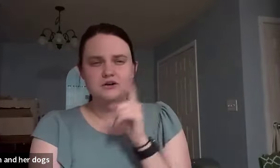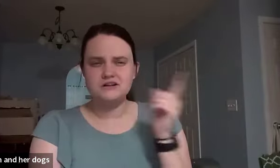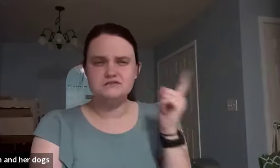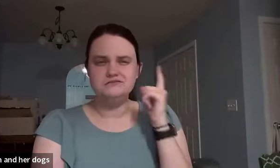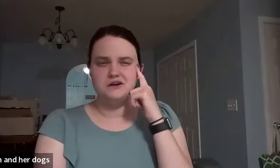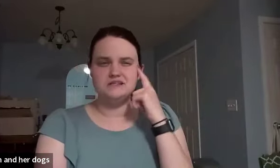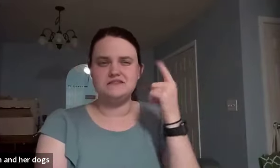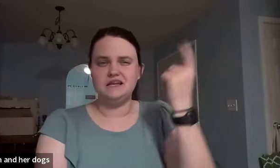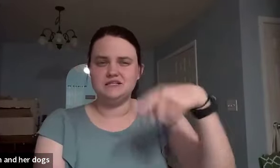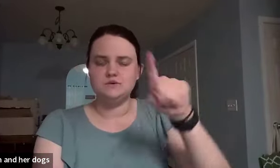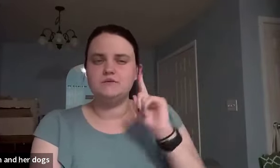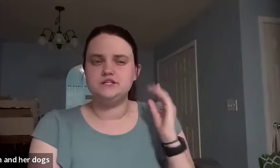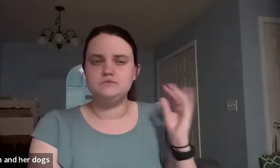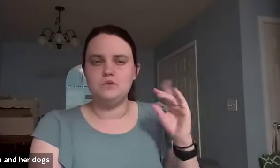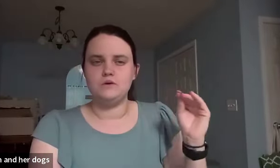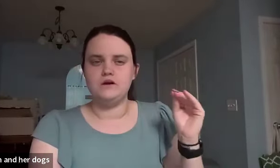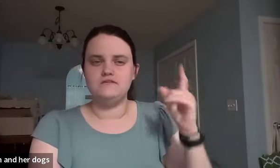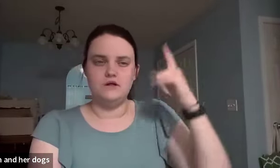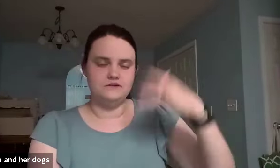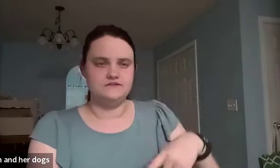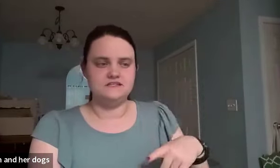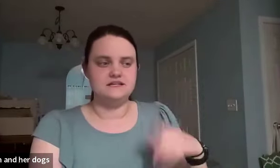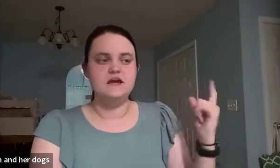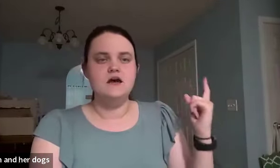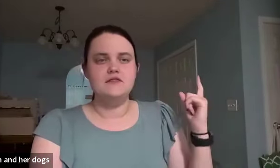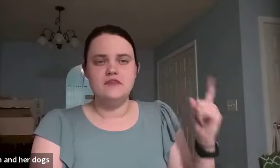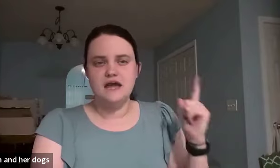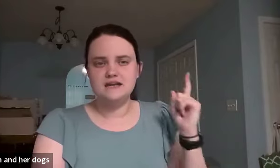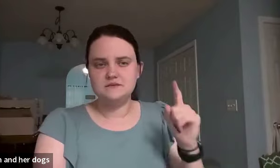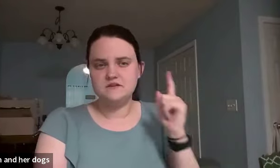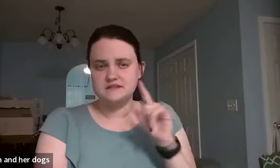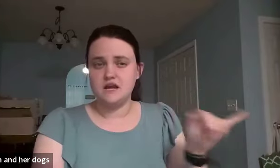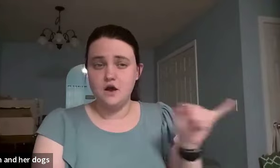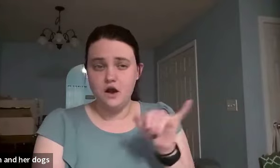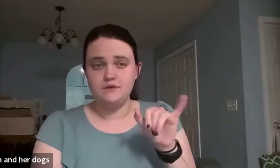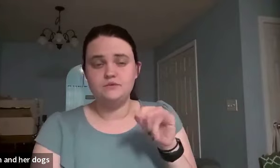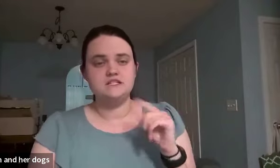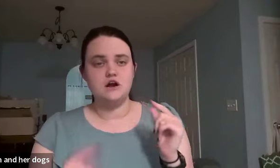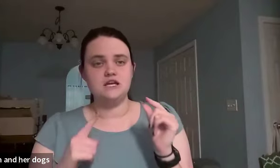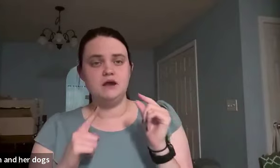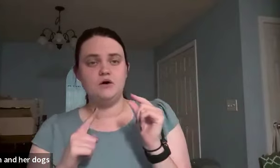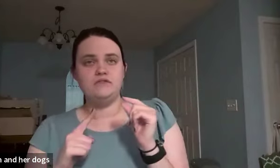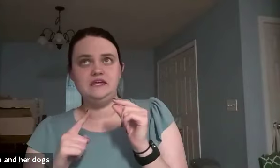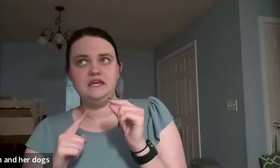and you'll also notice, I think next week when we do more of all of our different signs, that is something that's kind of common when it's talking about